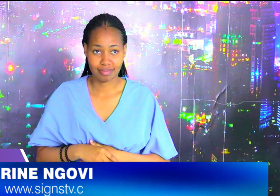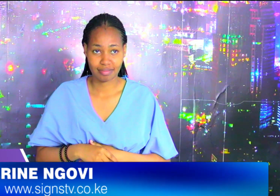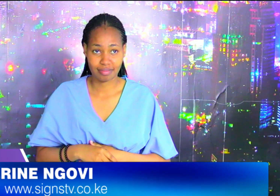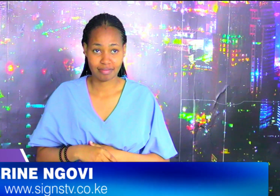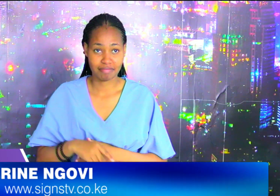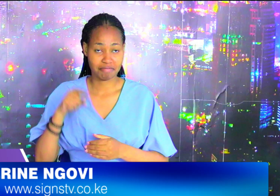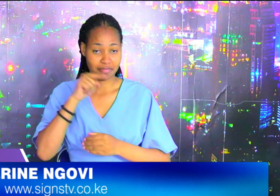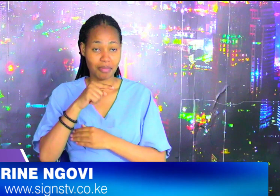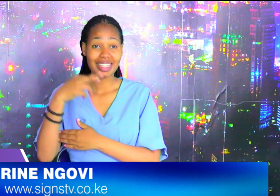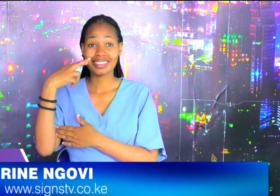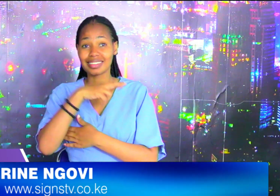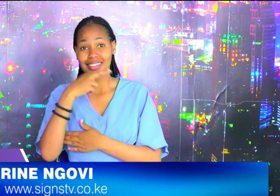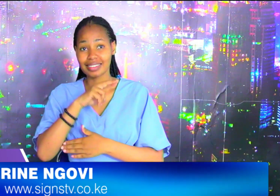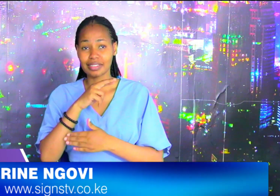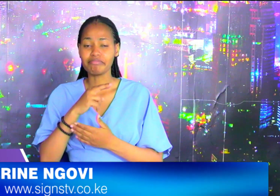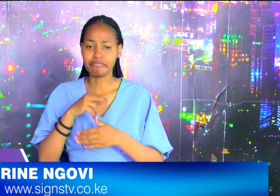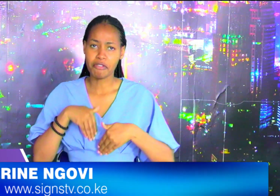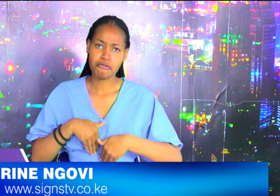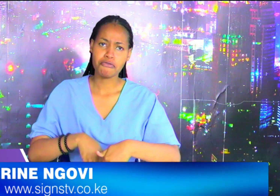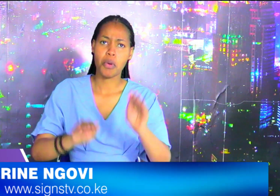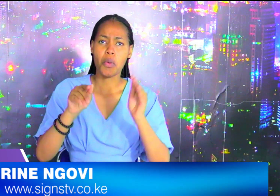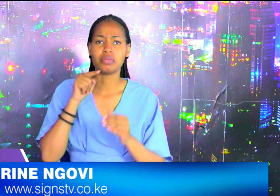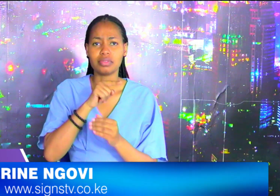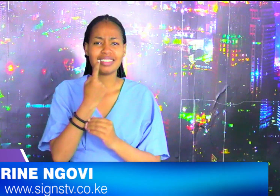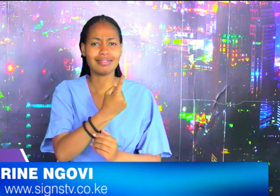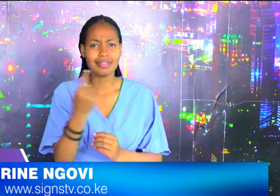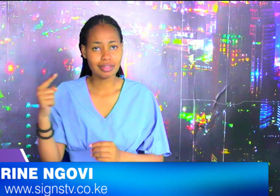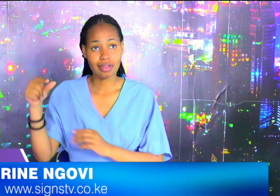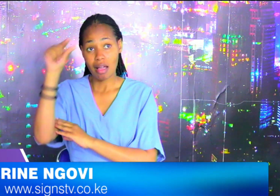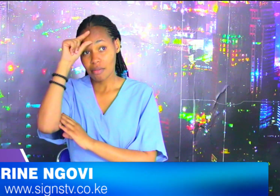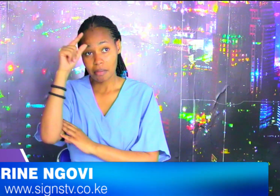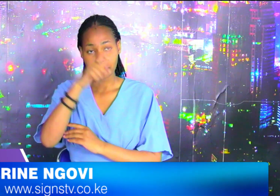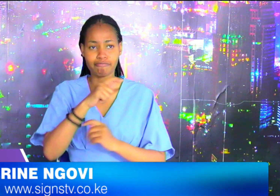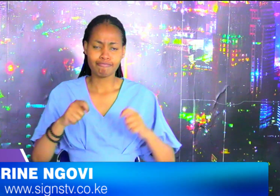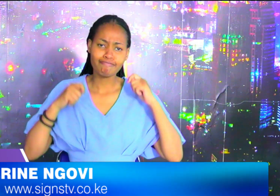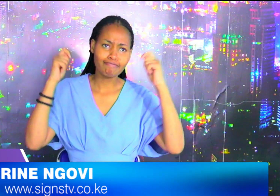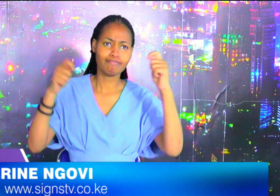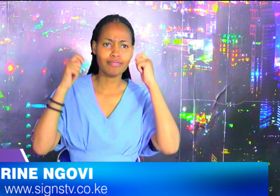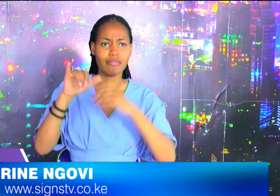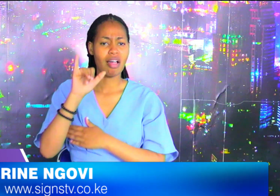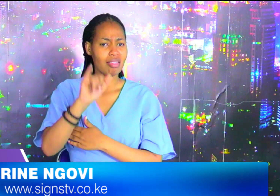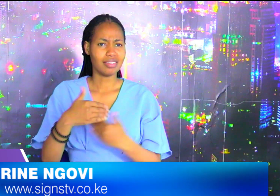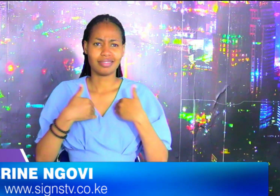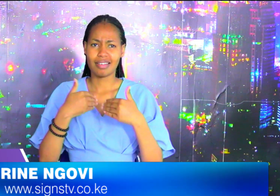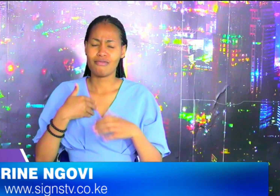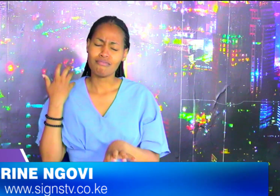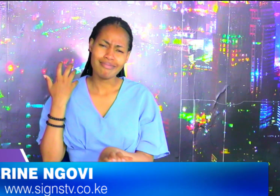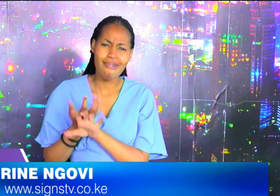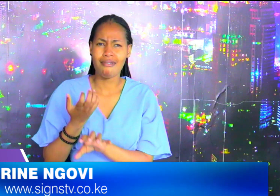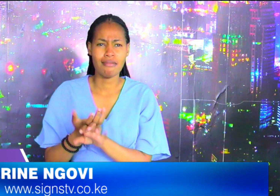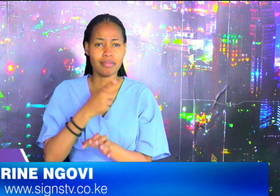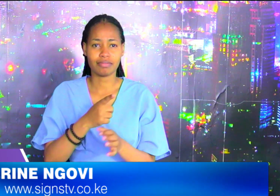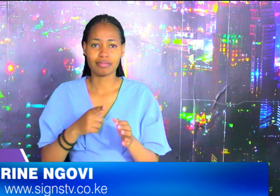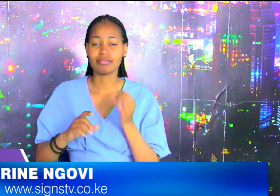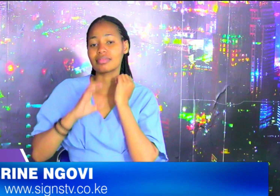According to DP Gachagua, following the series of anti-government protests that